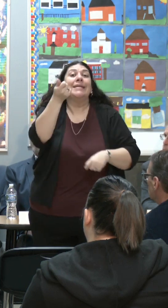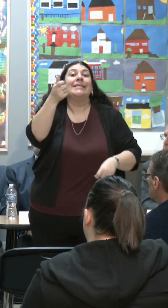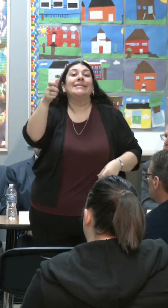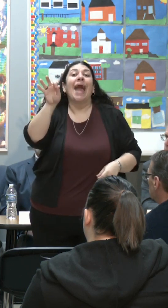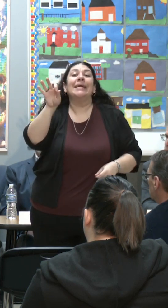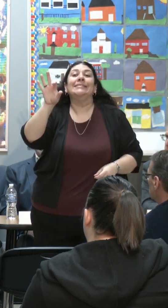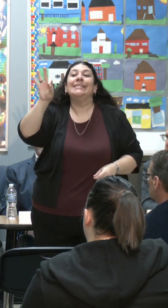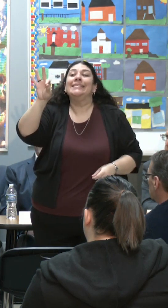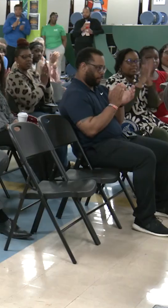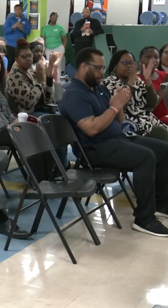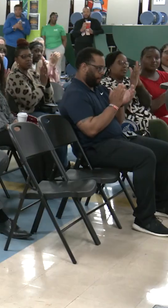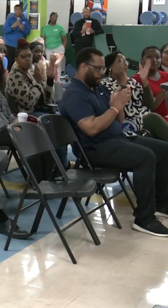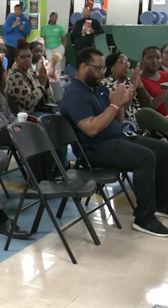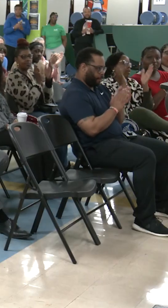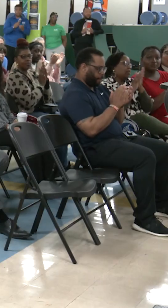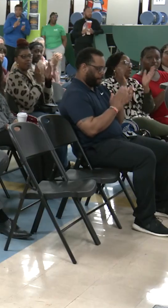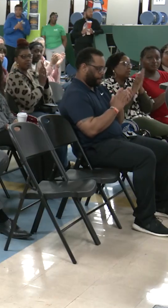1990.